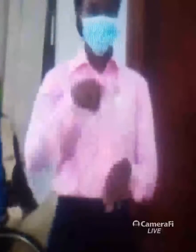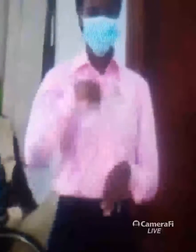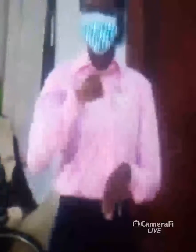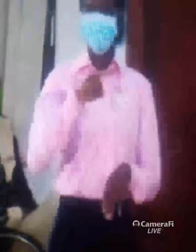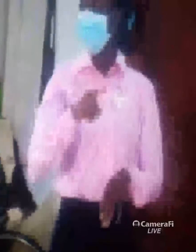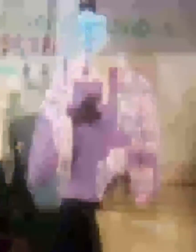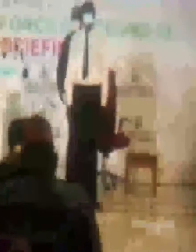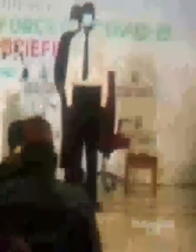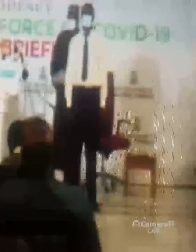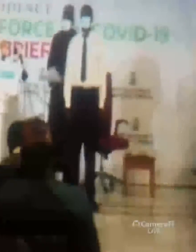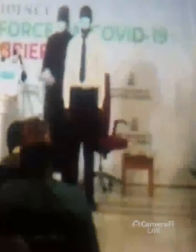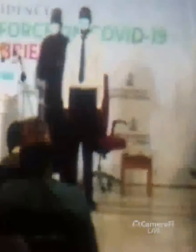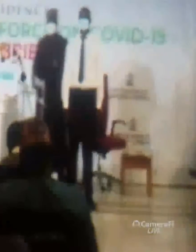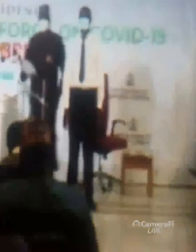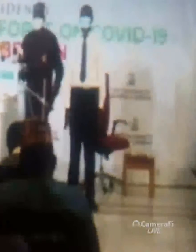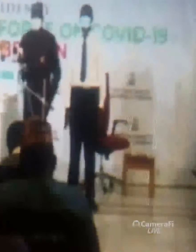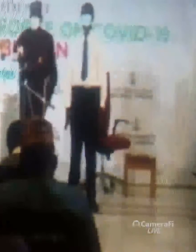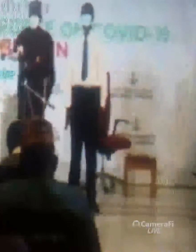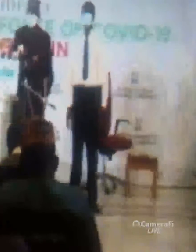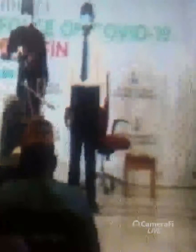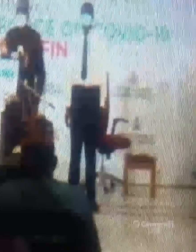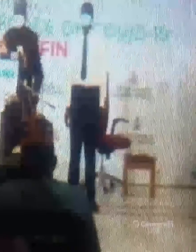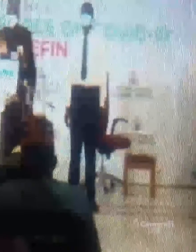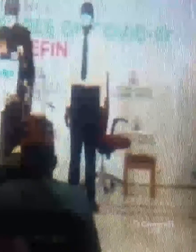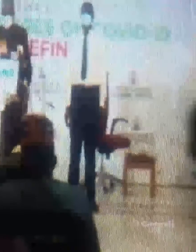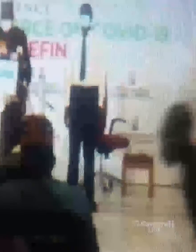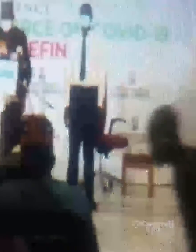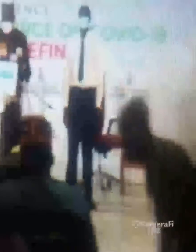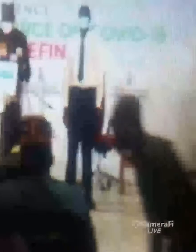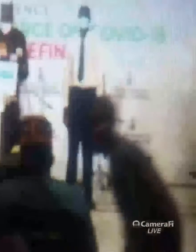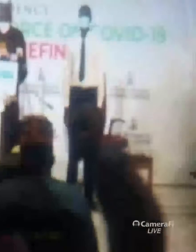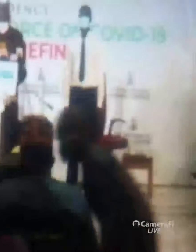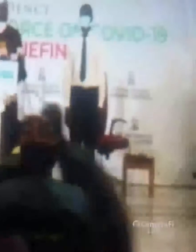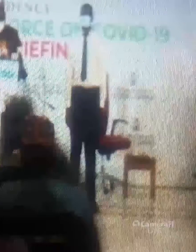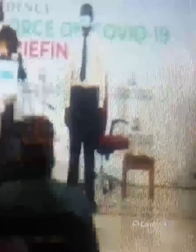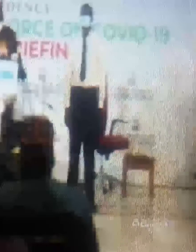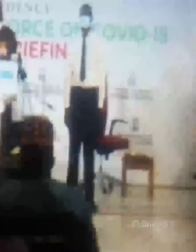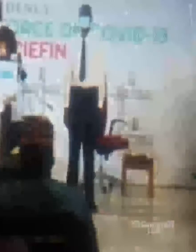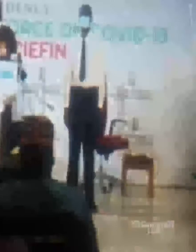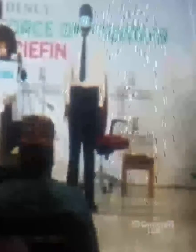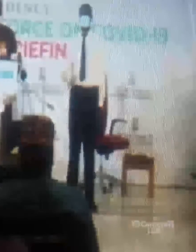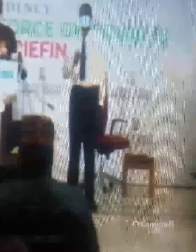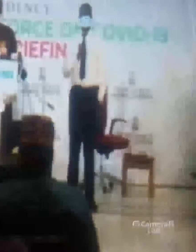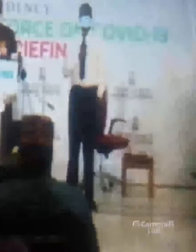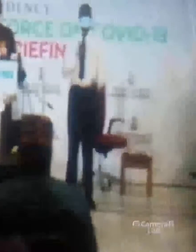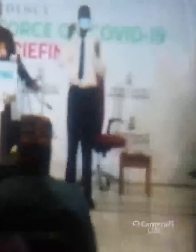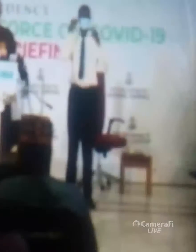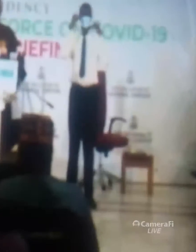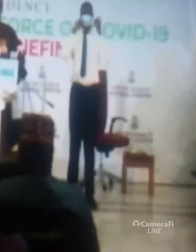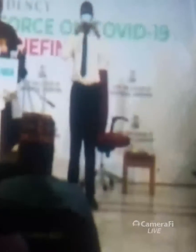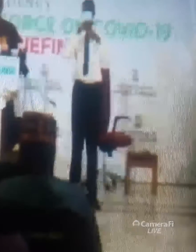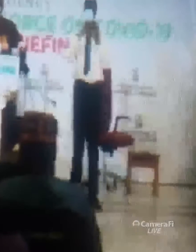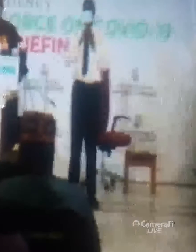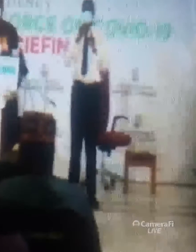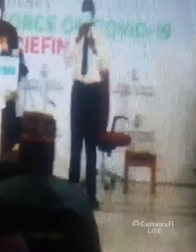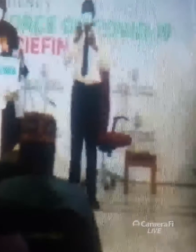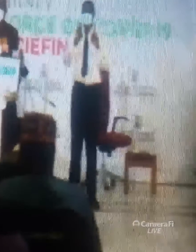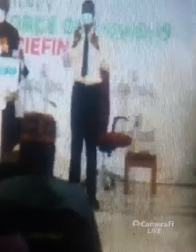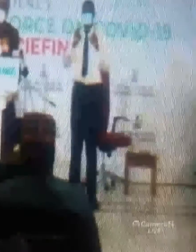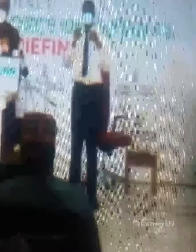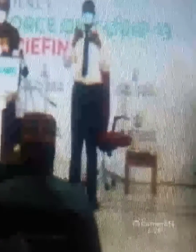place. Good question. It's been answered. I think it's been answered, but I think Dr. Sani